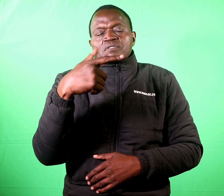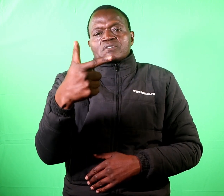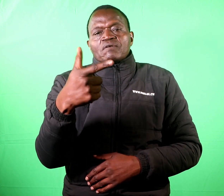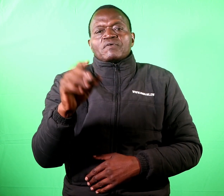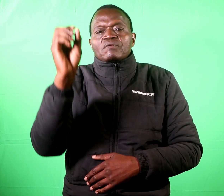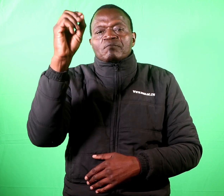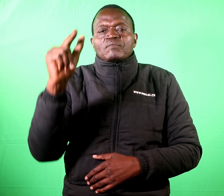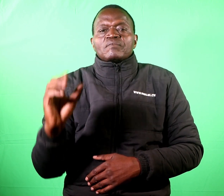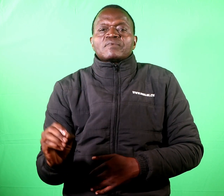7%.